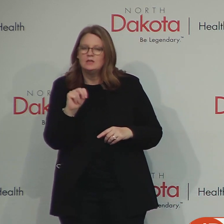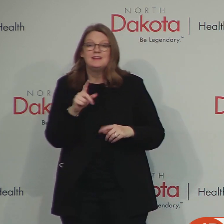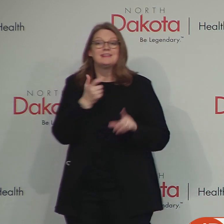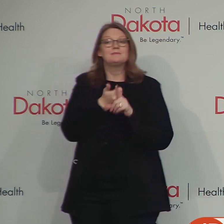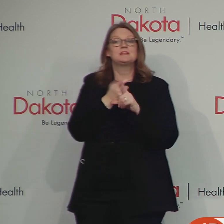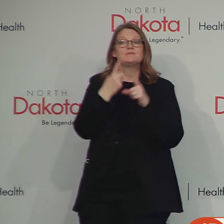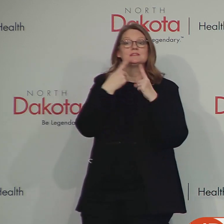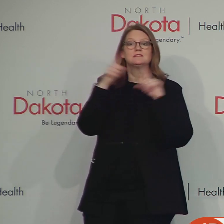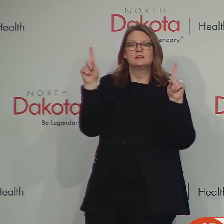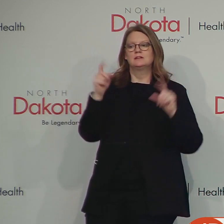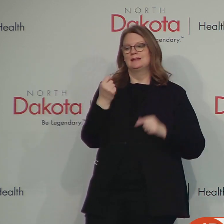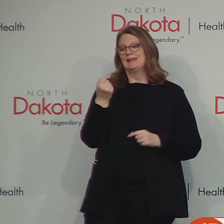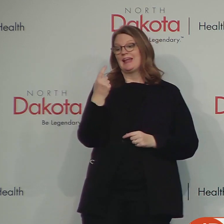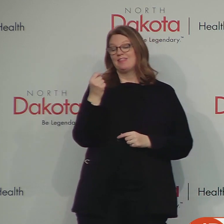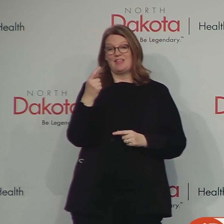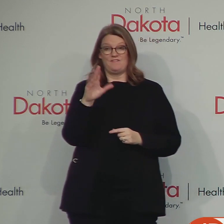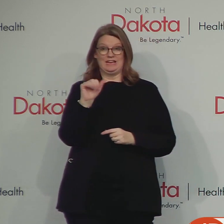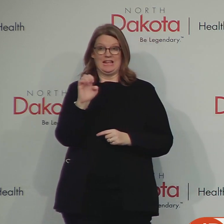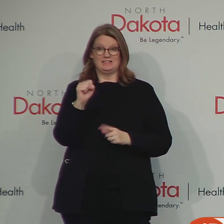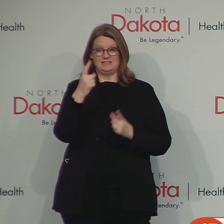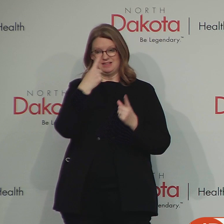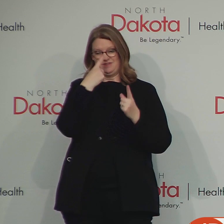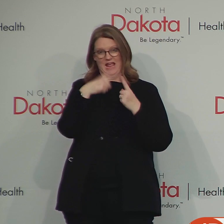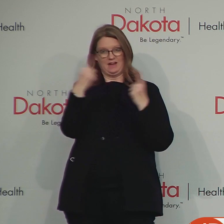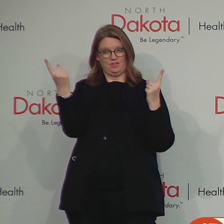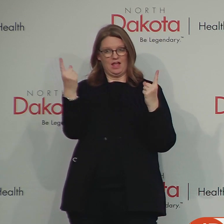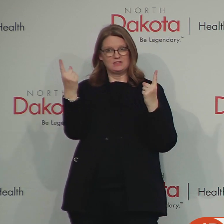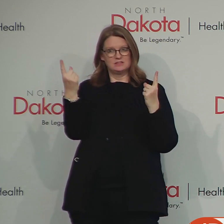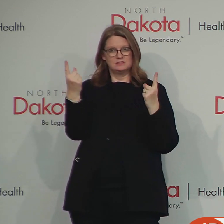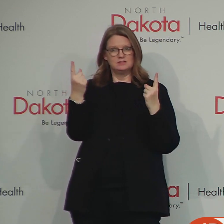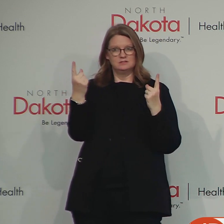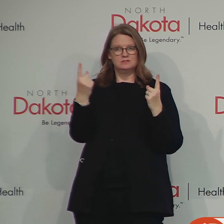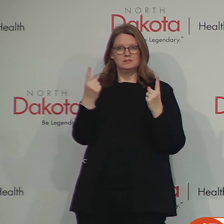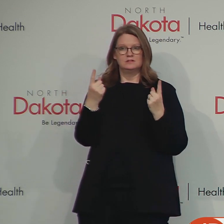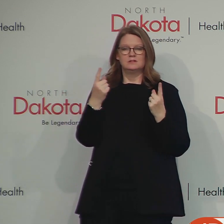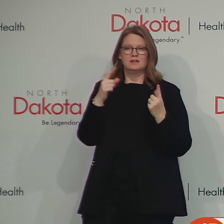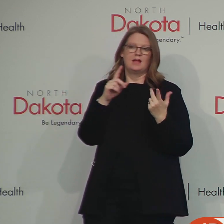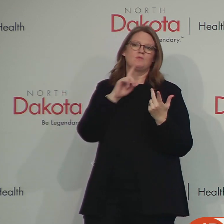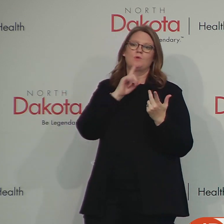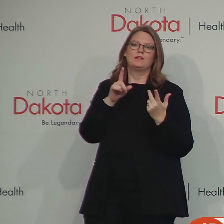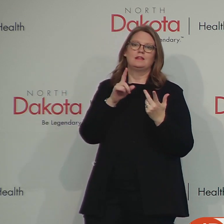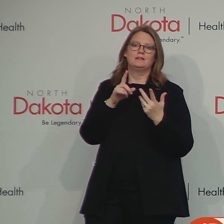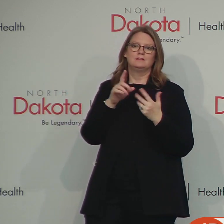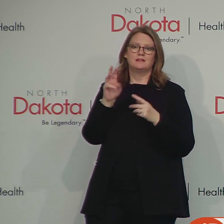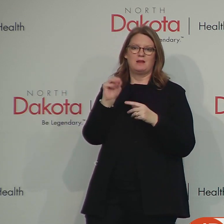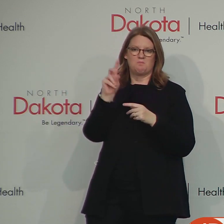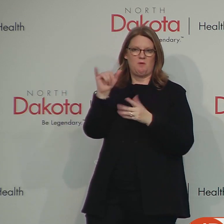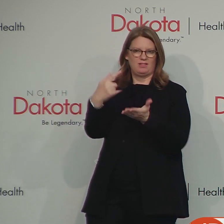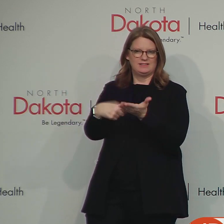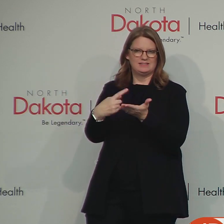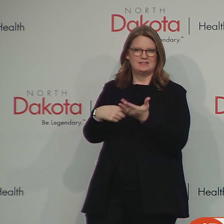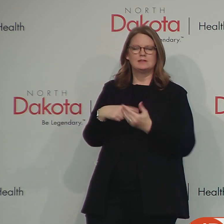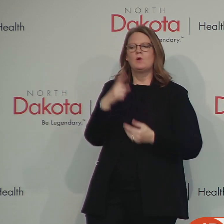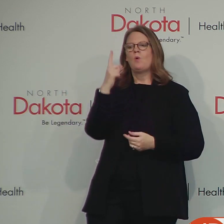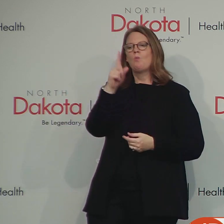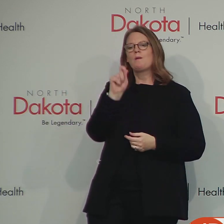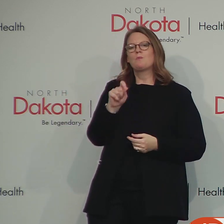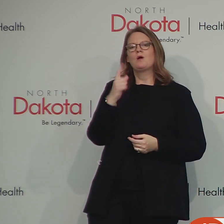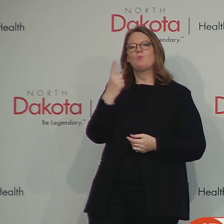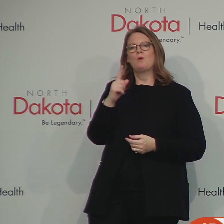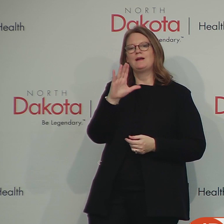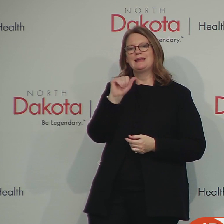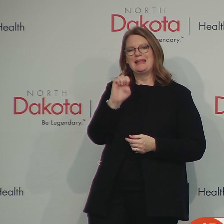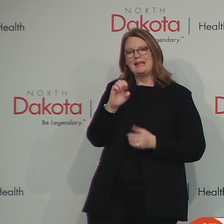There were 11 cases of anaphylaxis in the first 1 million doses of vaccine administered, a statistic which Molly referenced. That's about